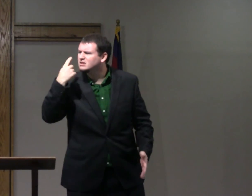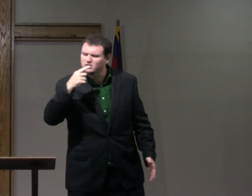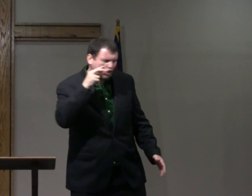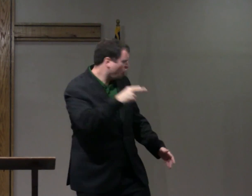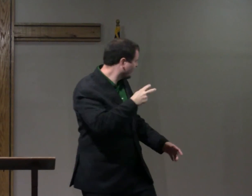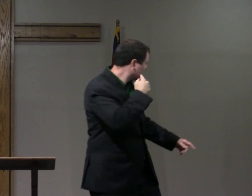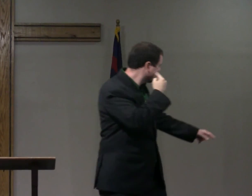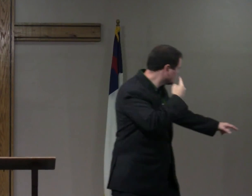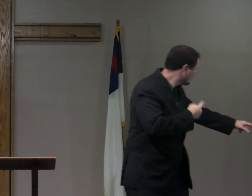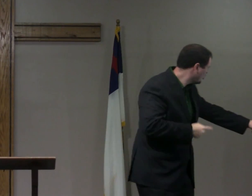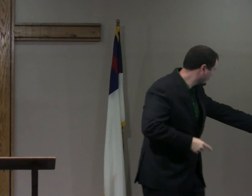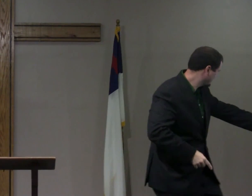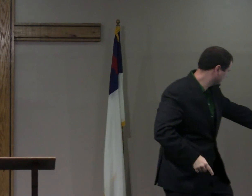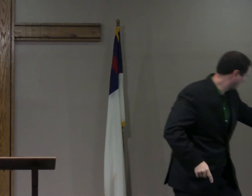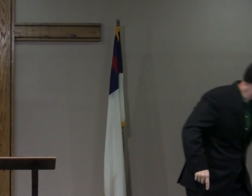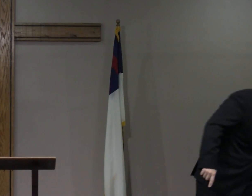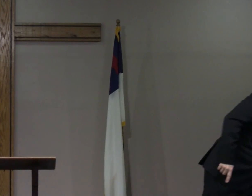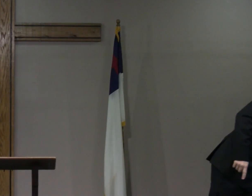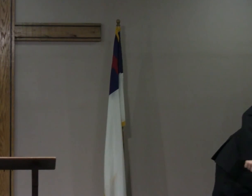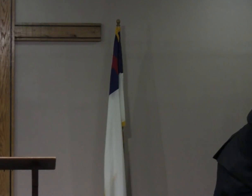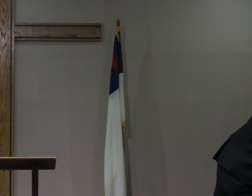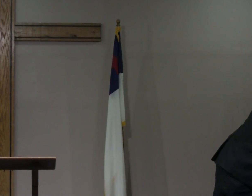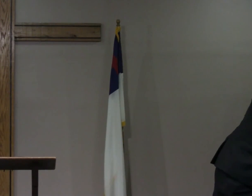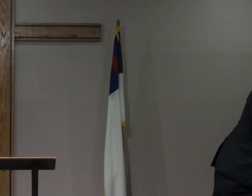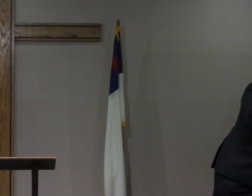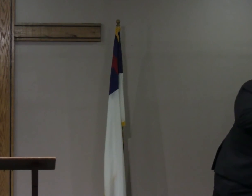Look at their faces. Look at their faces.